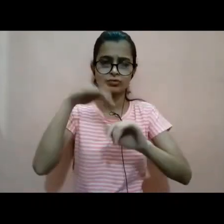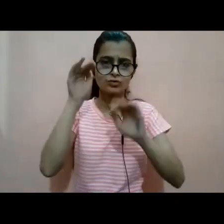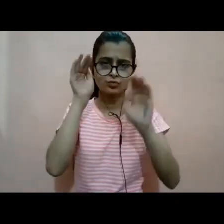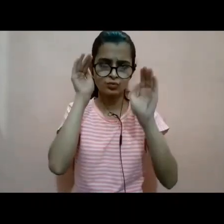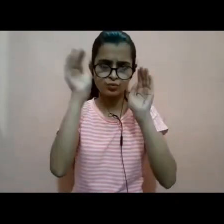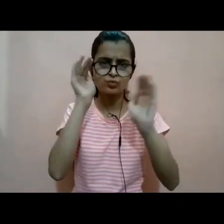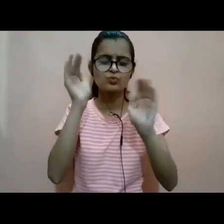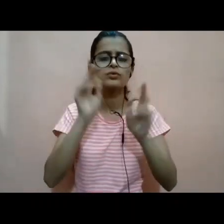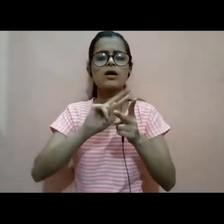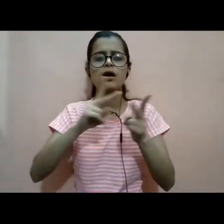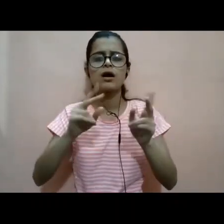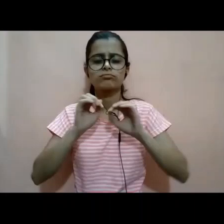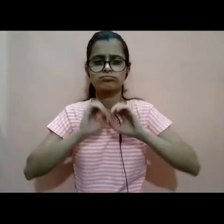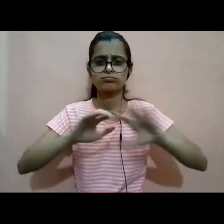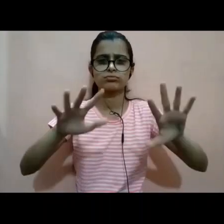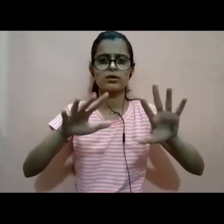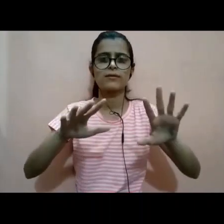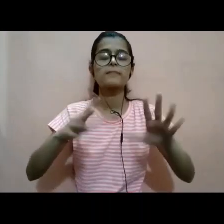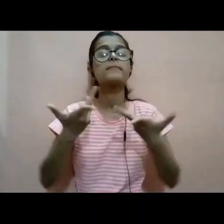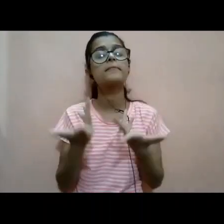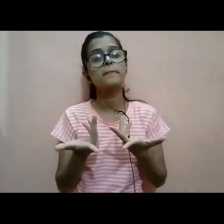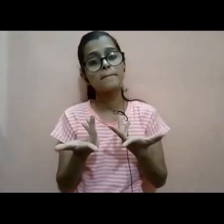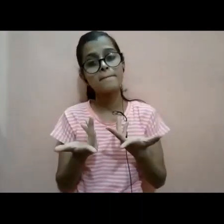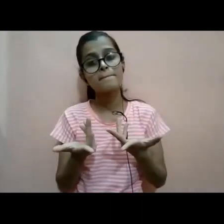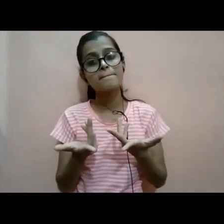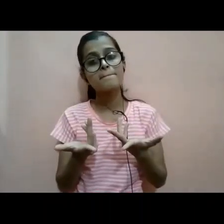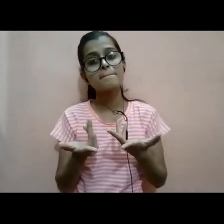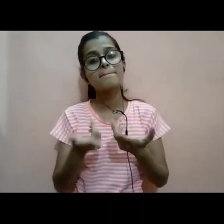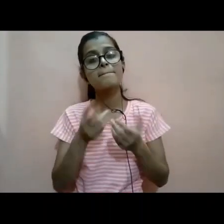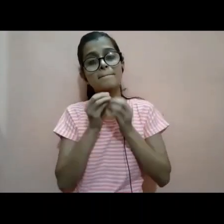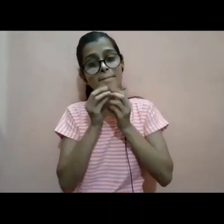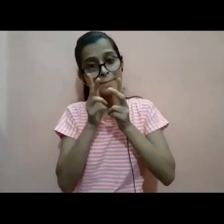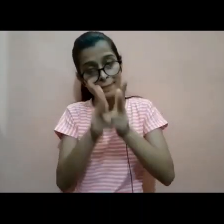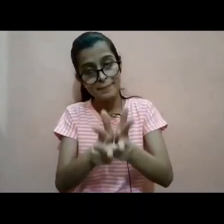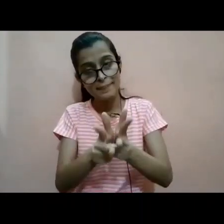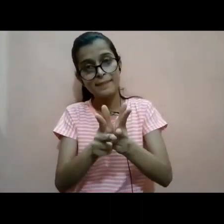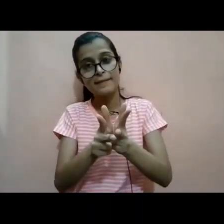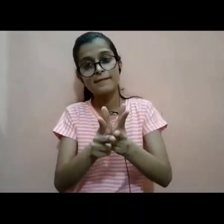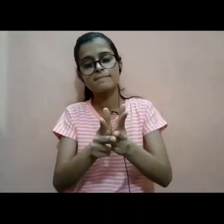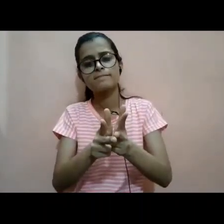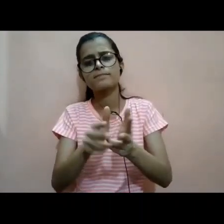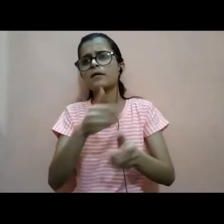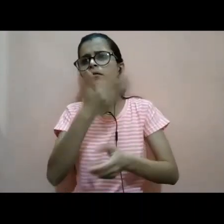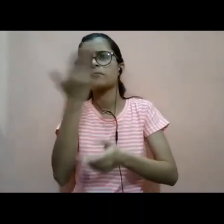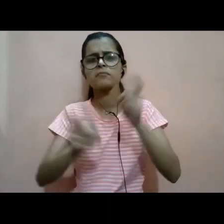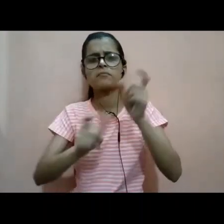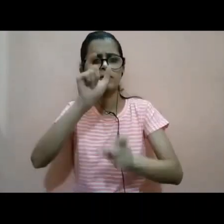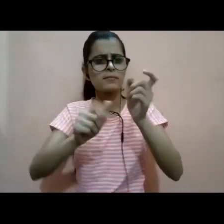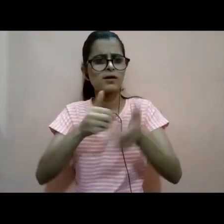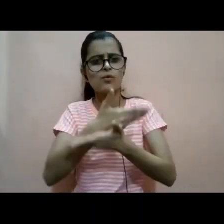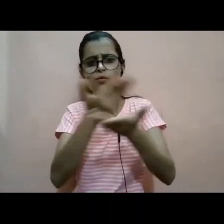their goods, but they do so through the telling of very familial and